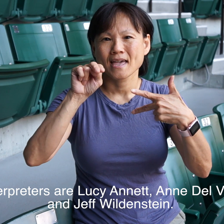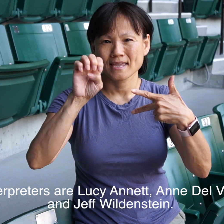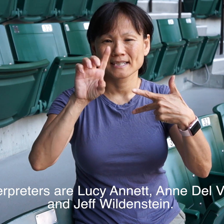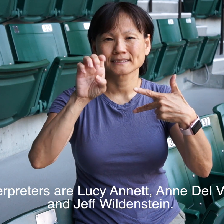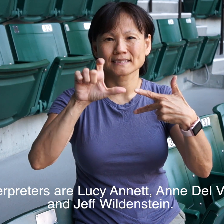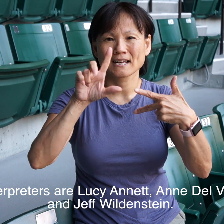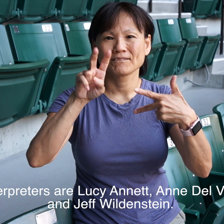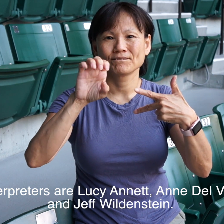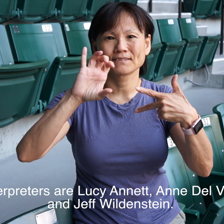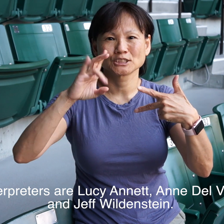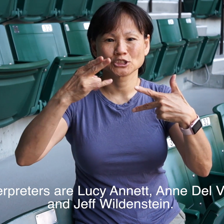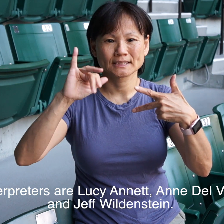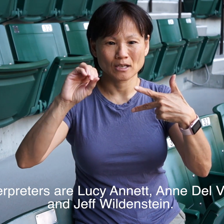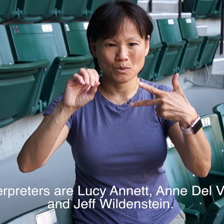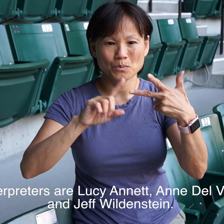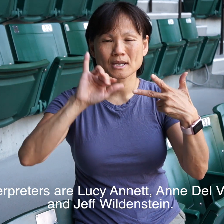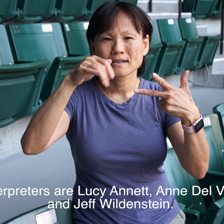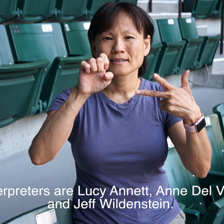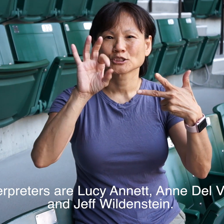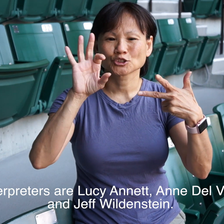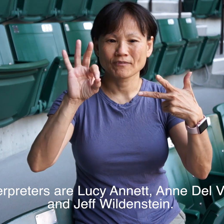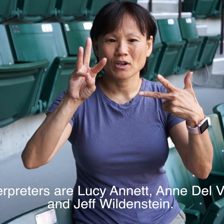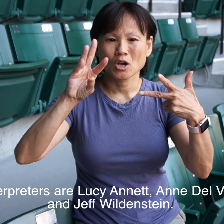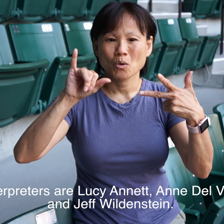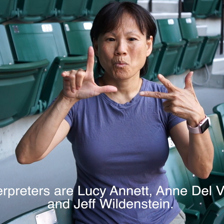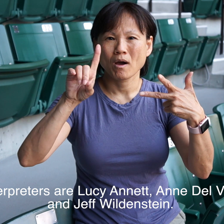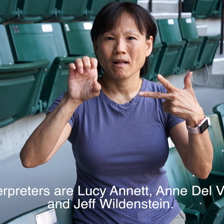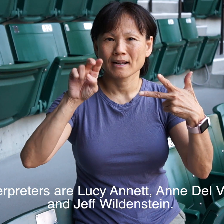Anne Delvecchio, and Jeff Wildenstein.